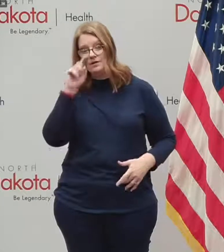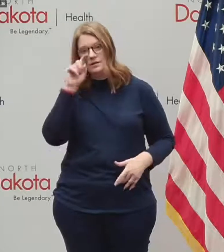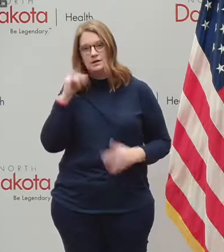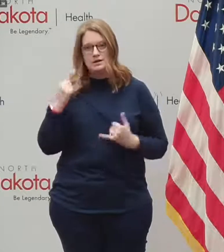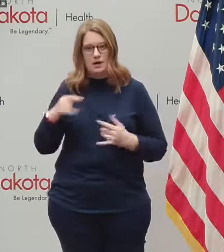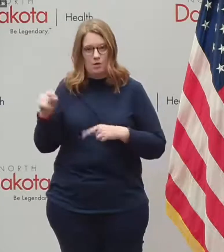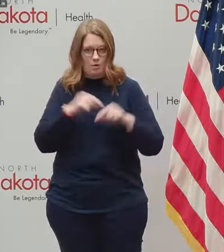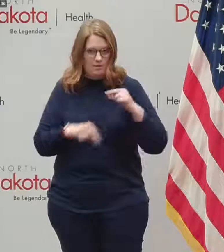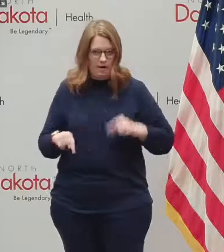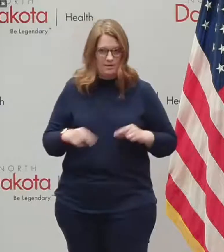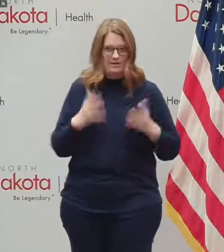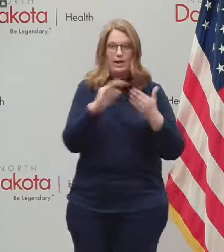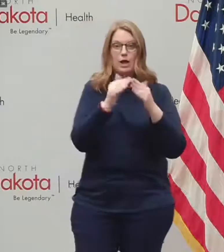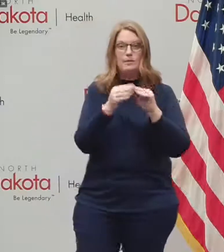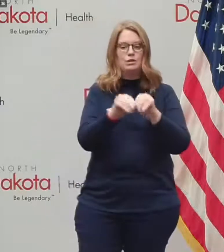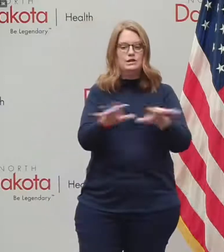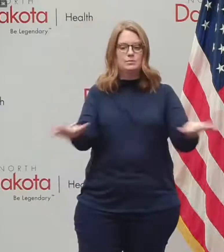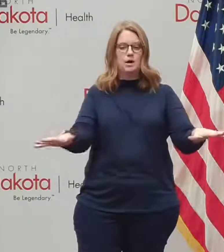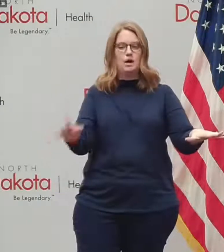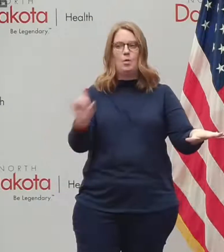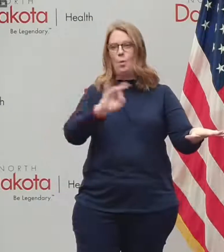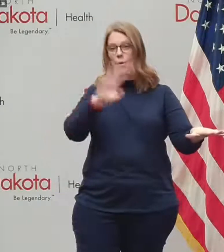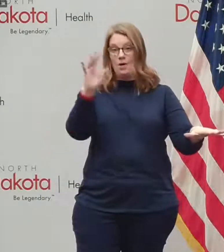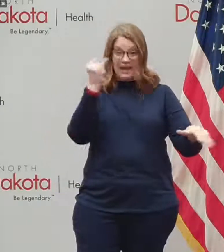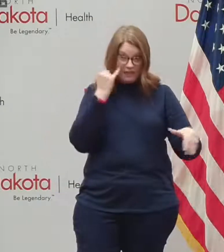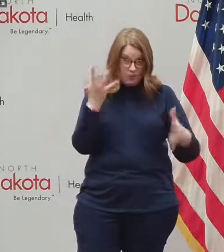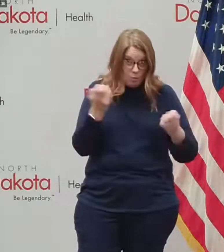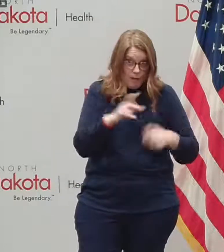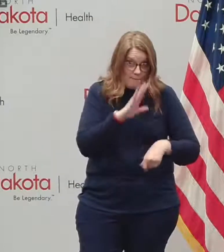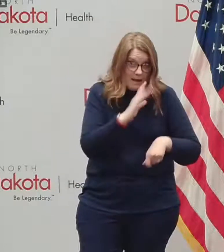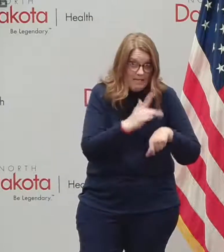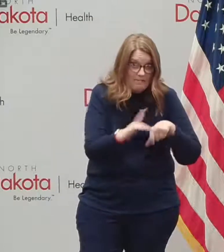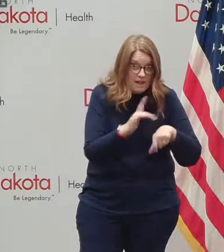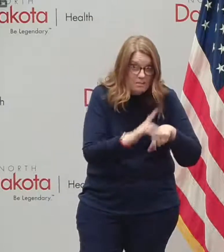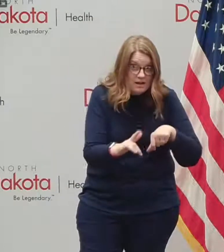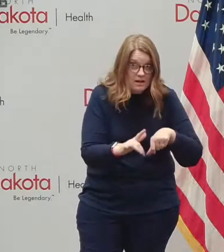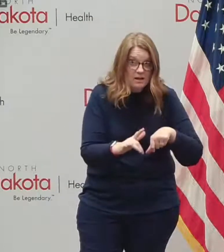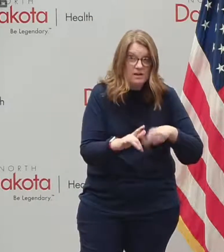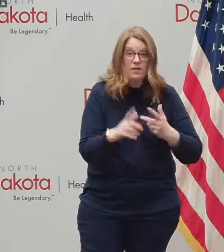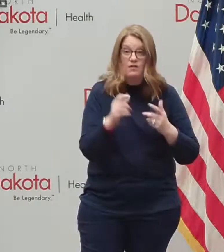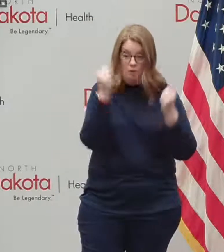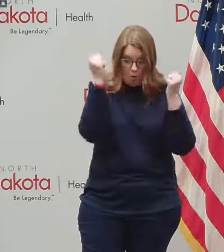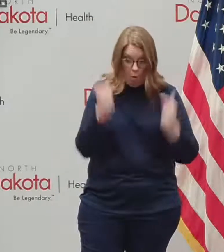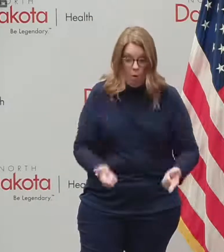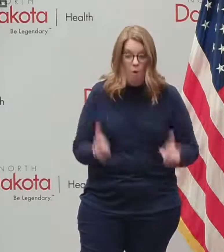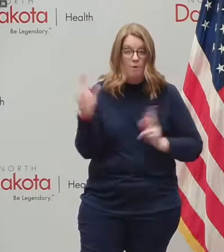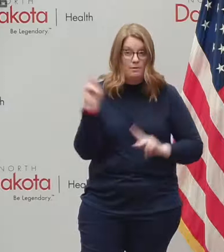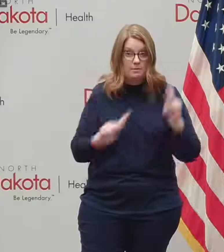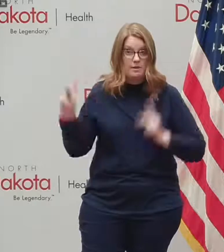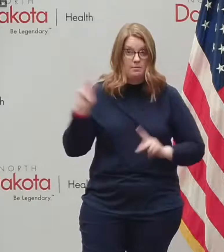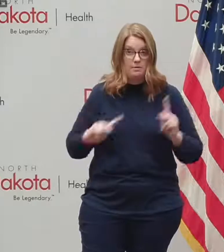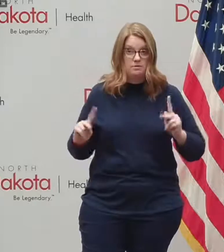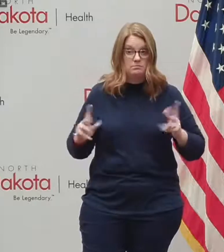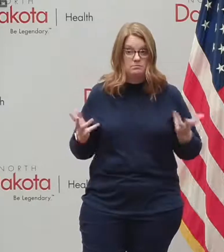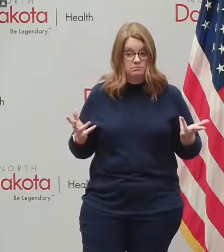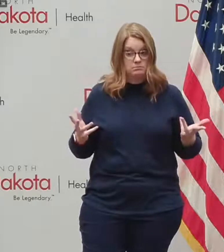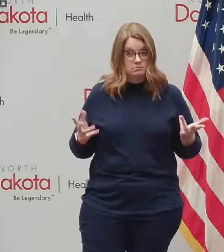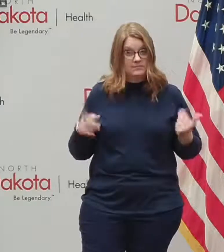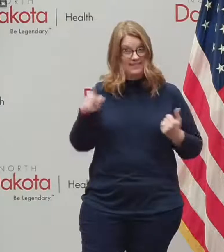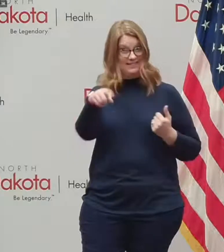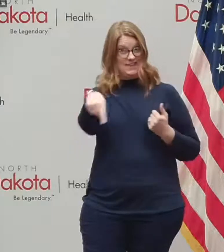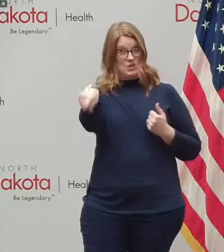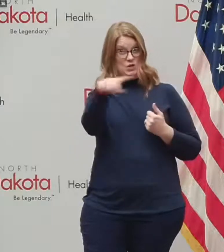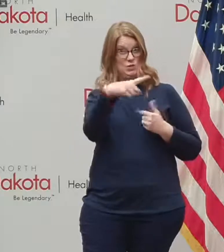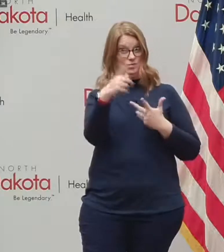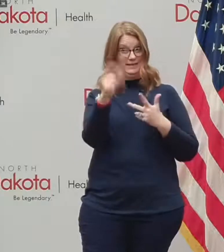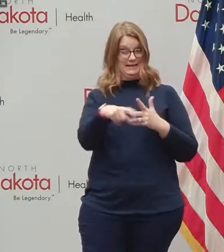to stop community spread. So if you want to have hospital capacity available for non-COVID and COVID, then everybody's got a role to